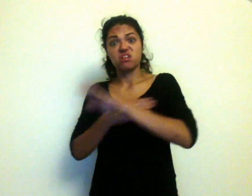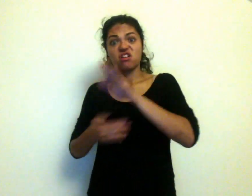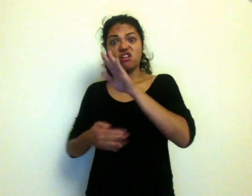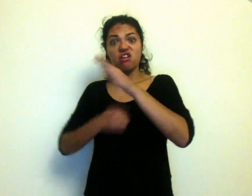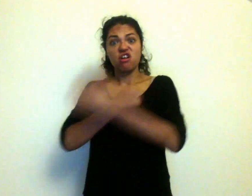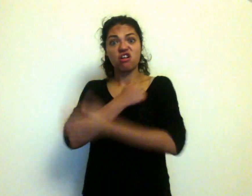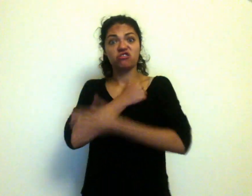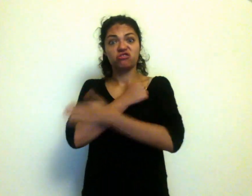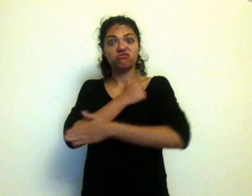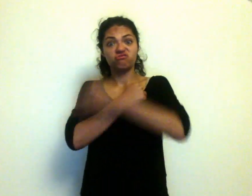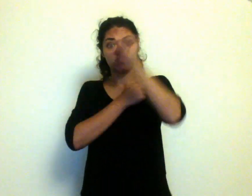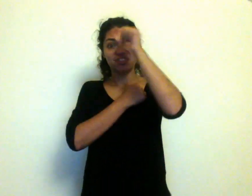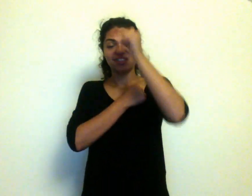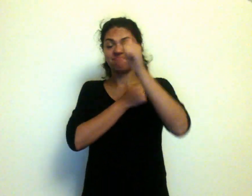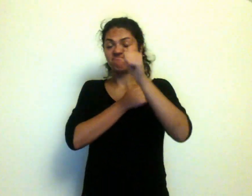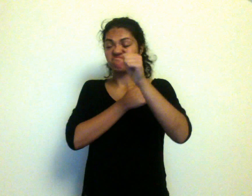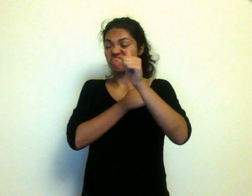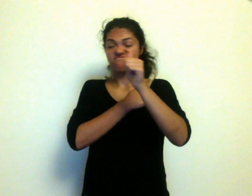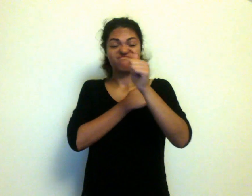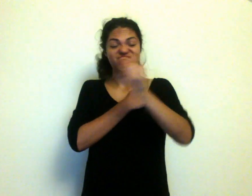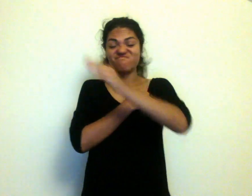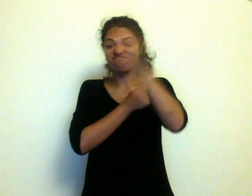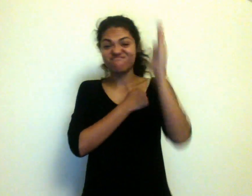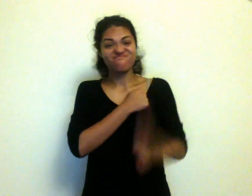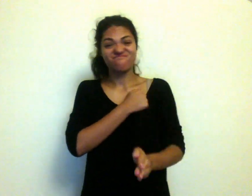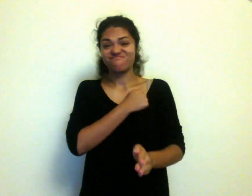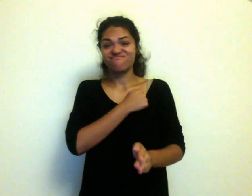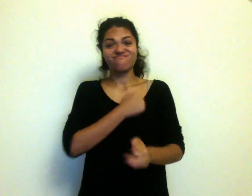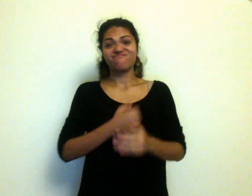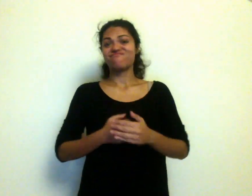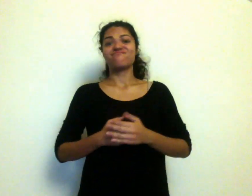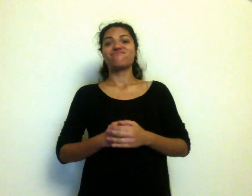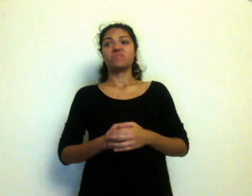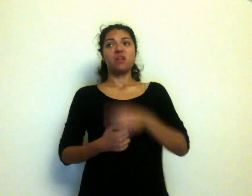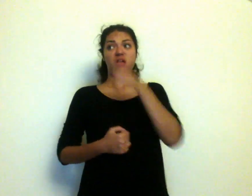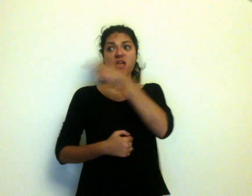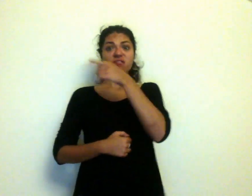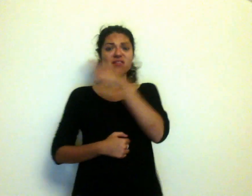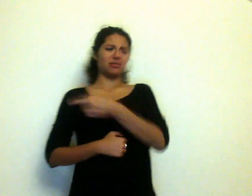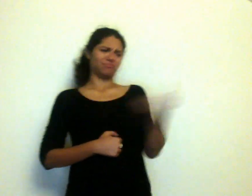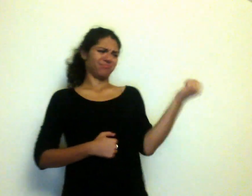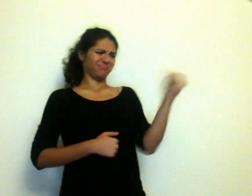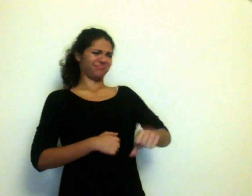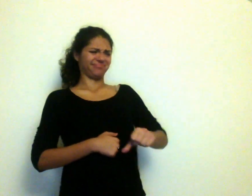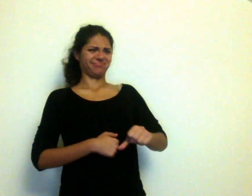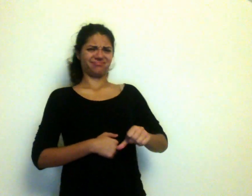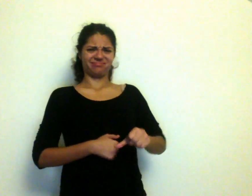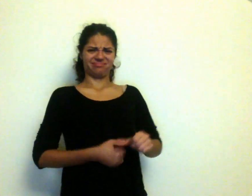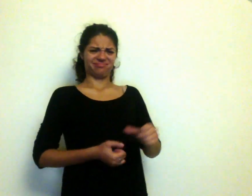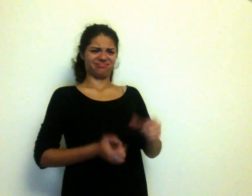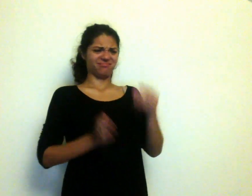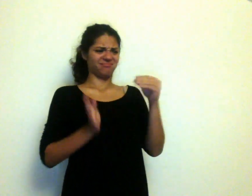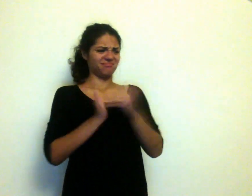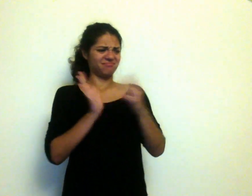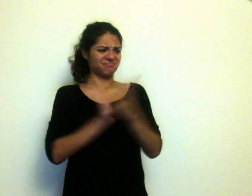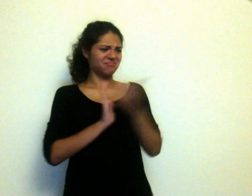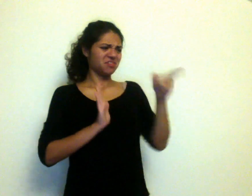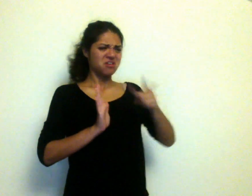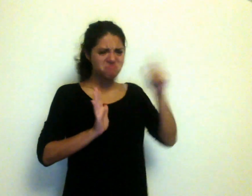They turned him down on a blacklist. my father was alive at that time, he was going to try and contact,